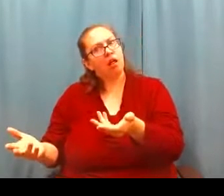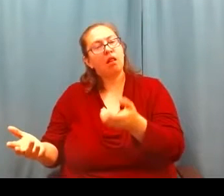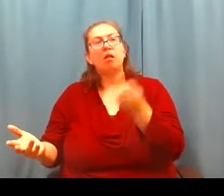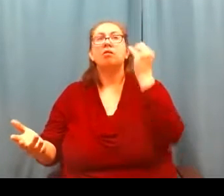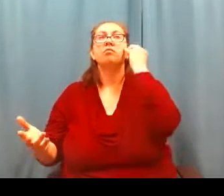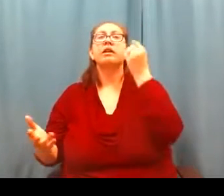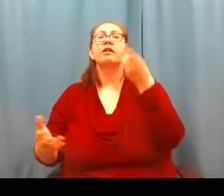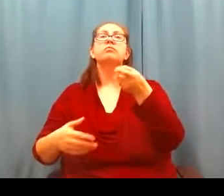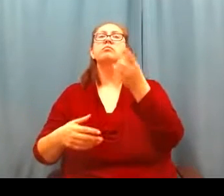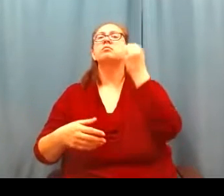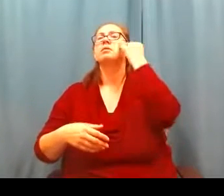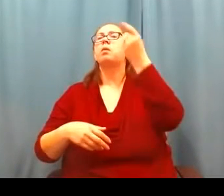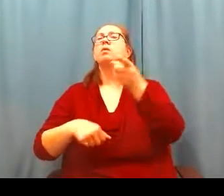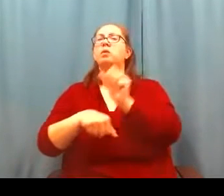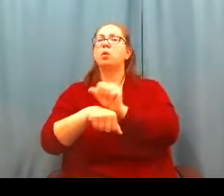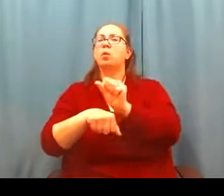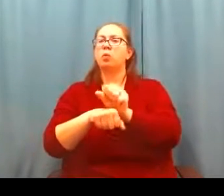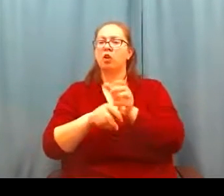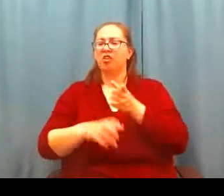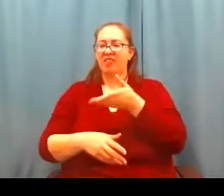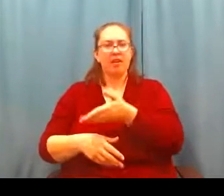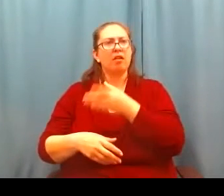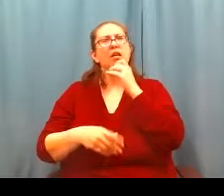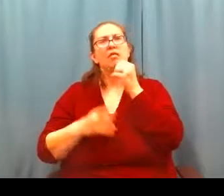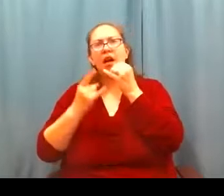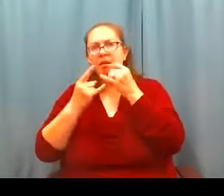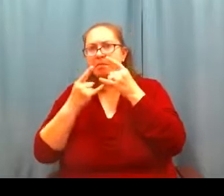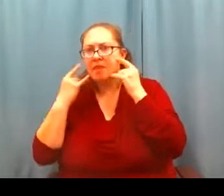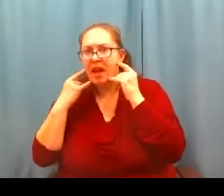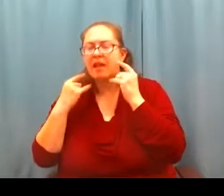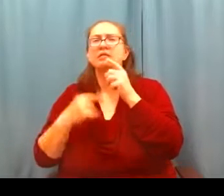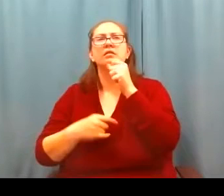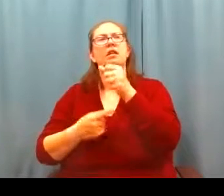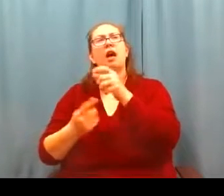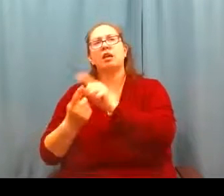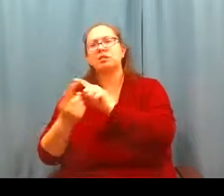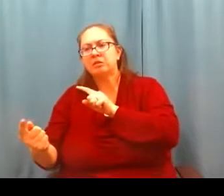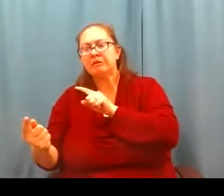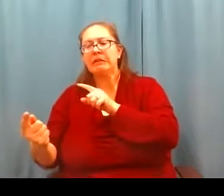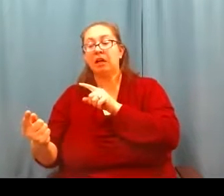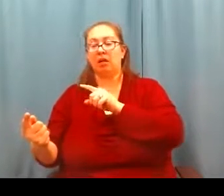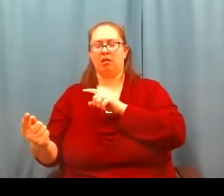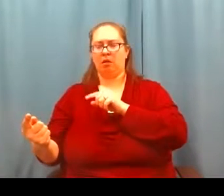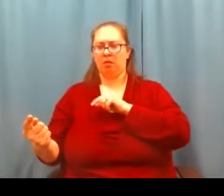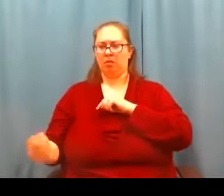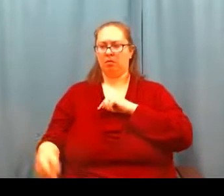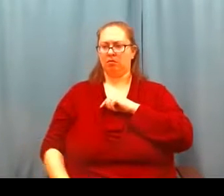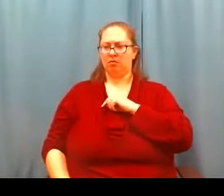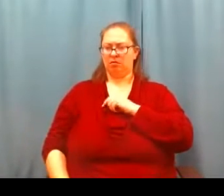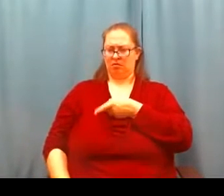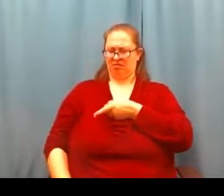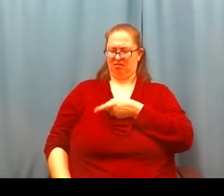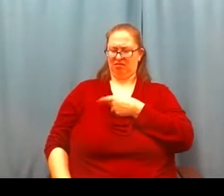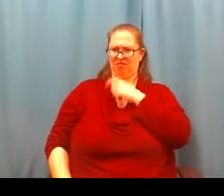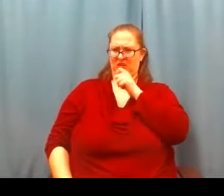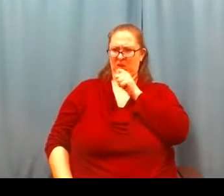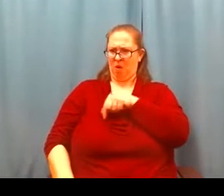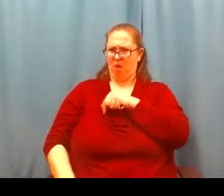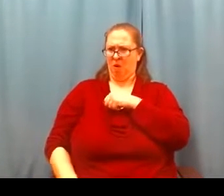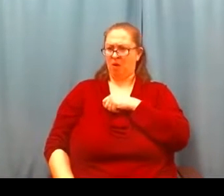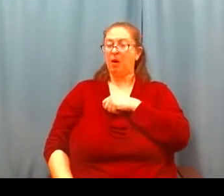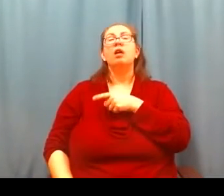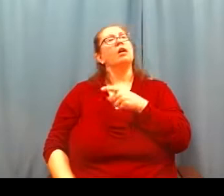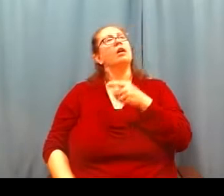order, not wearing masks, not social distancing, I would suggest don't go. But I would also suggest letting us know, and you can call